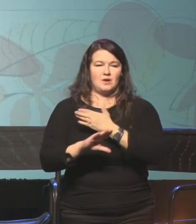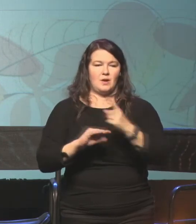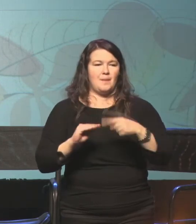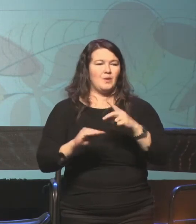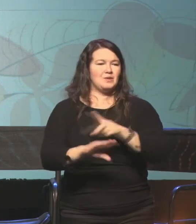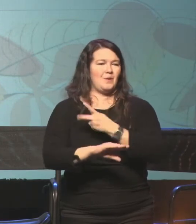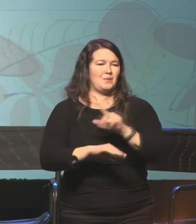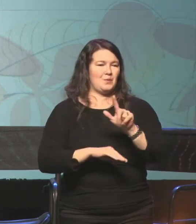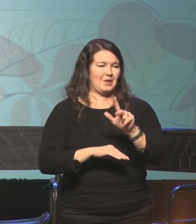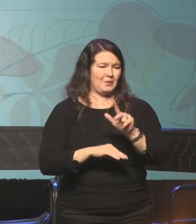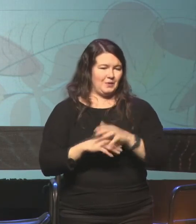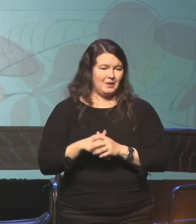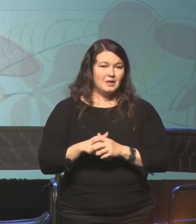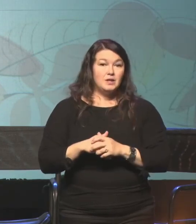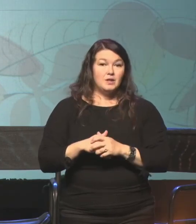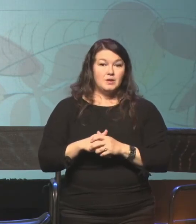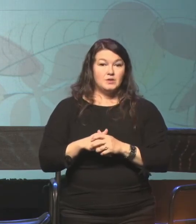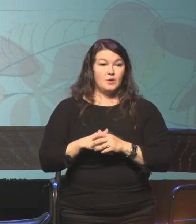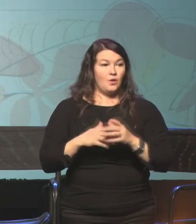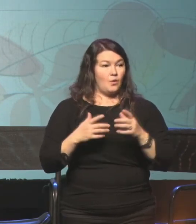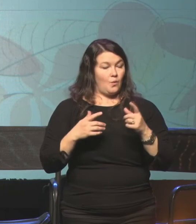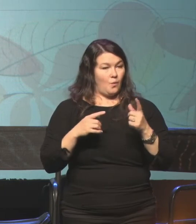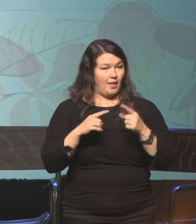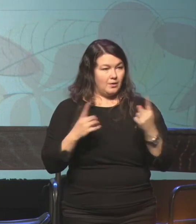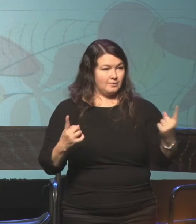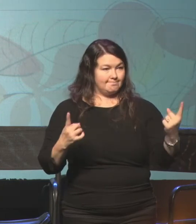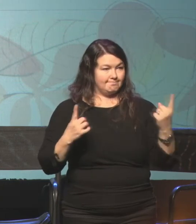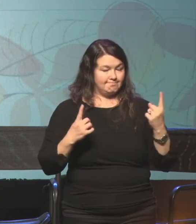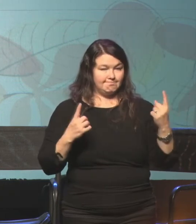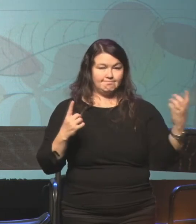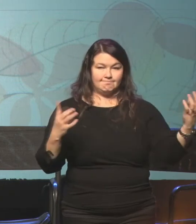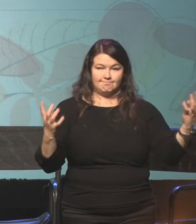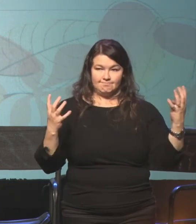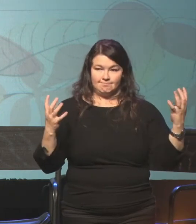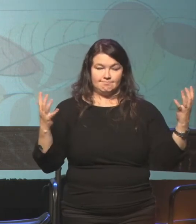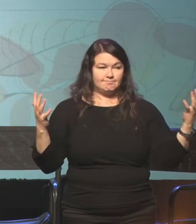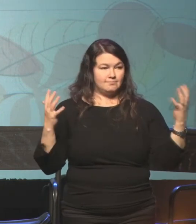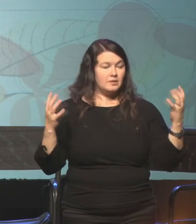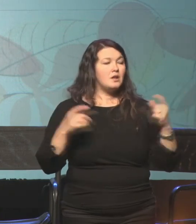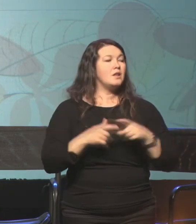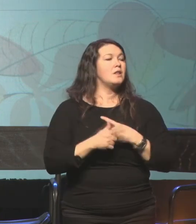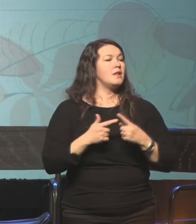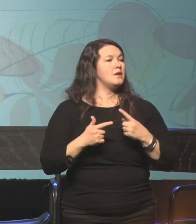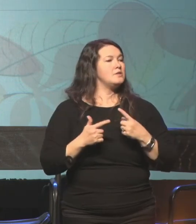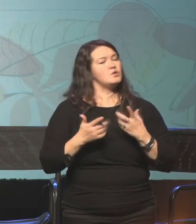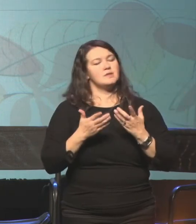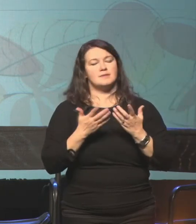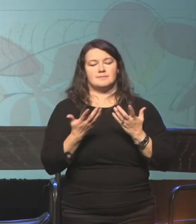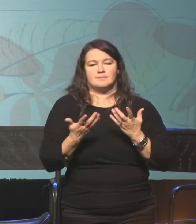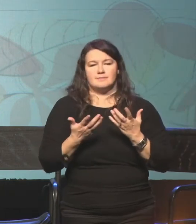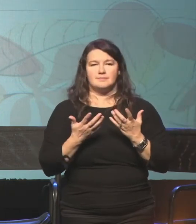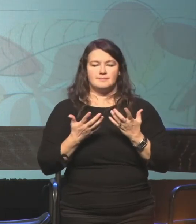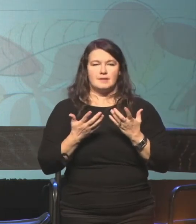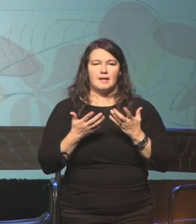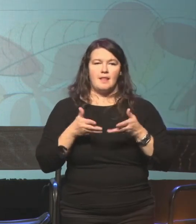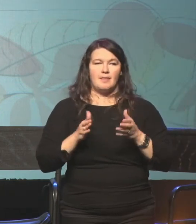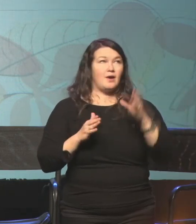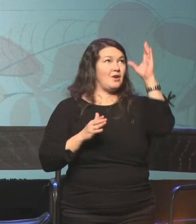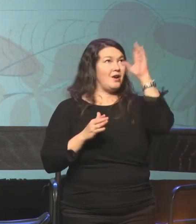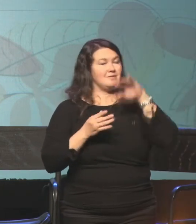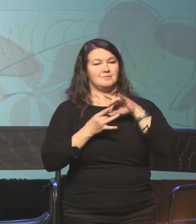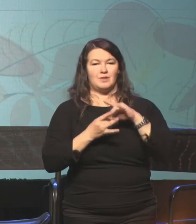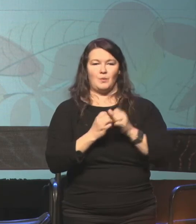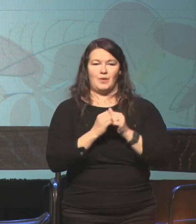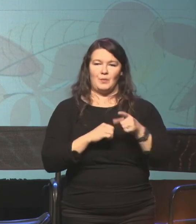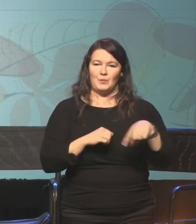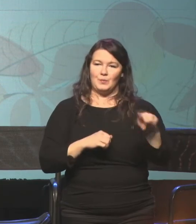Psalm. And so as you come, and just let this speak to your heart that God is with you. And be a reminder that the body